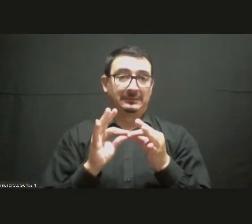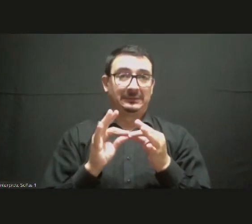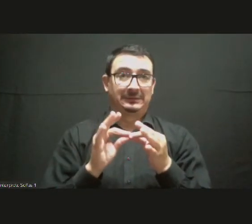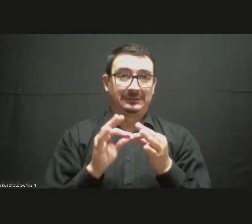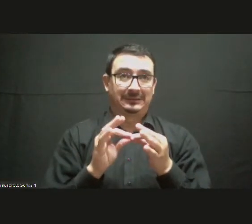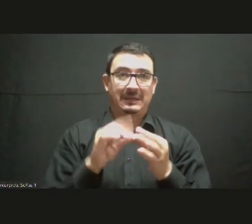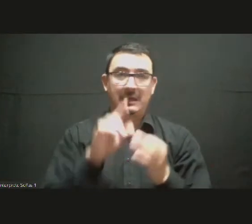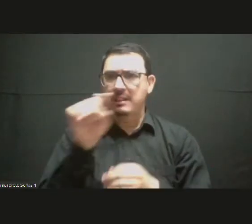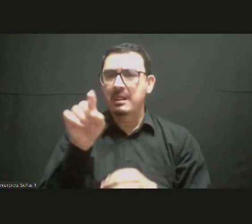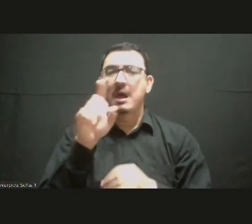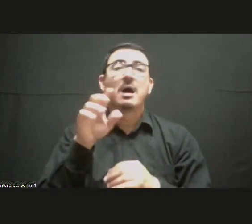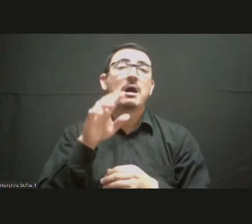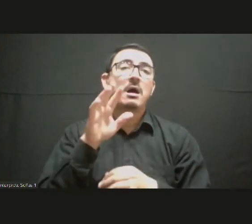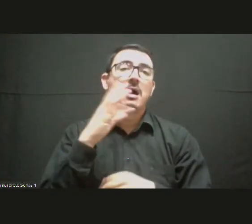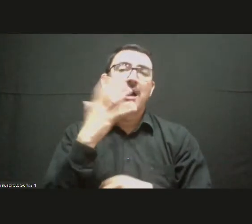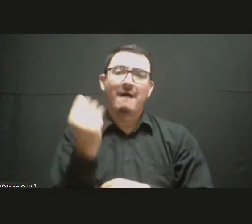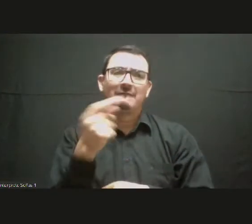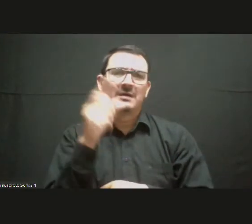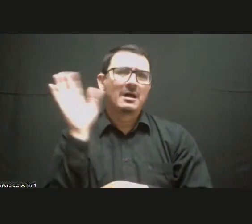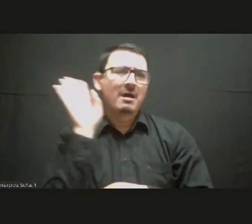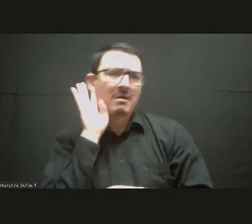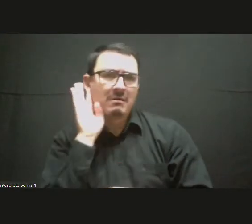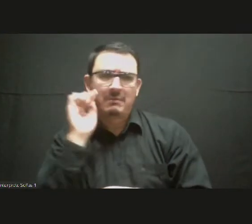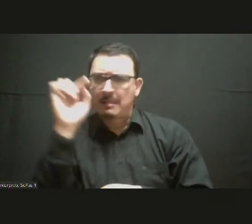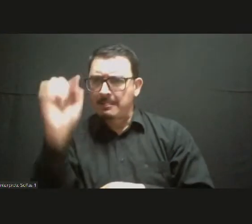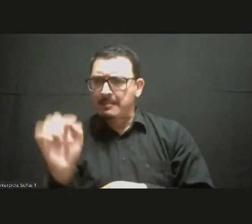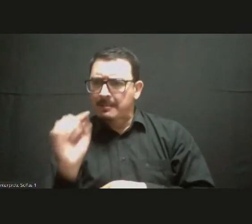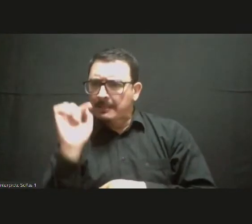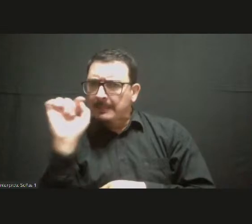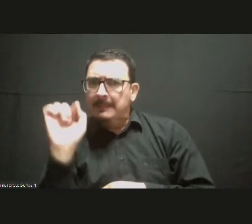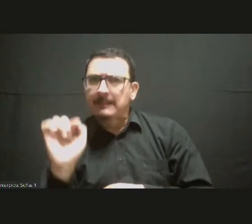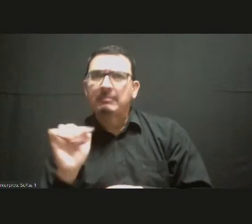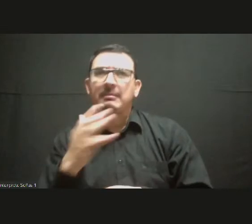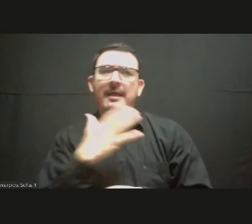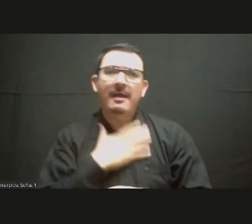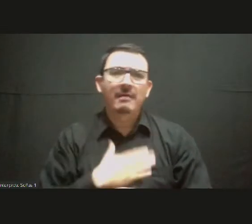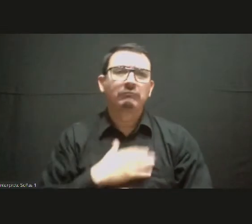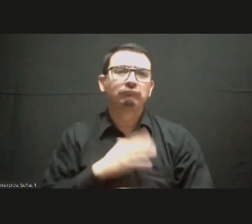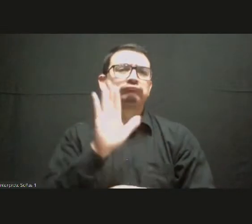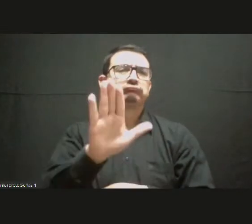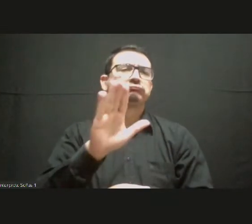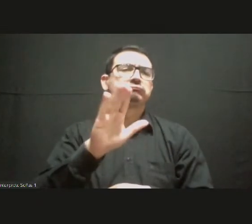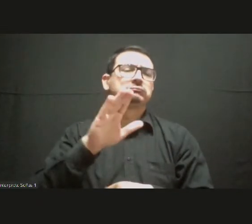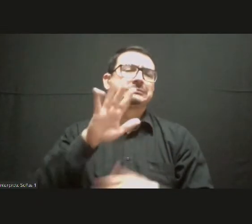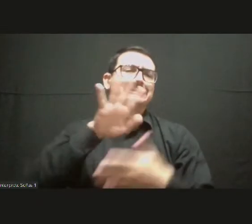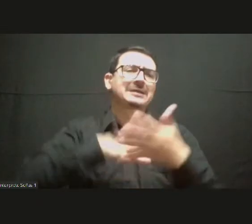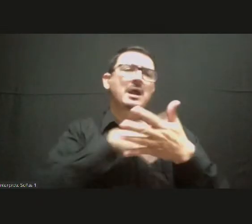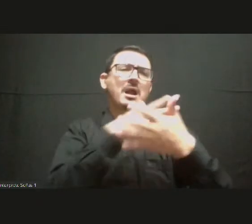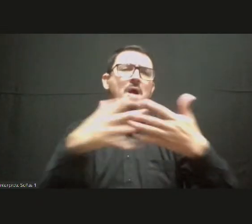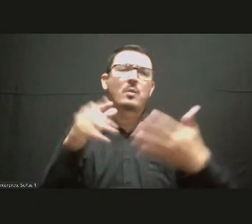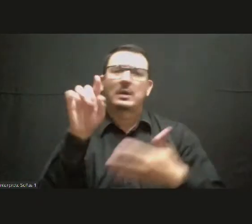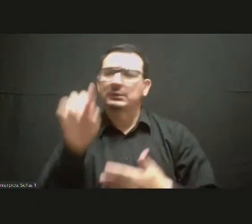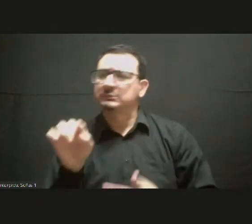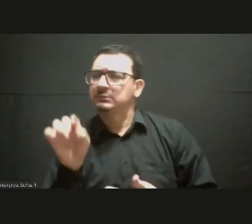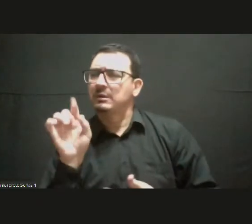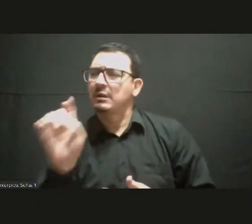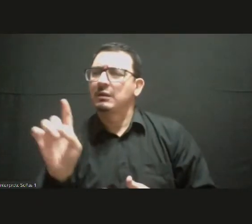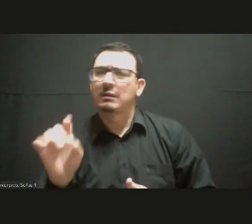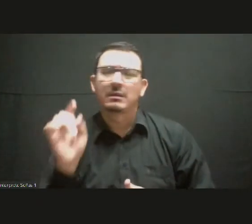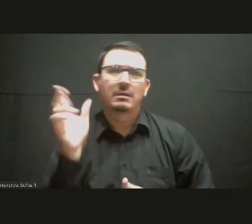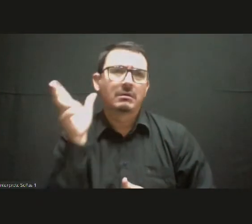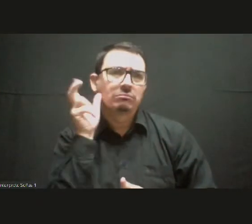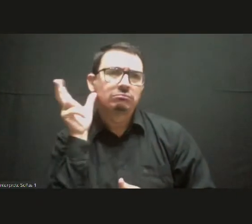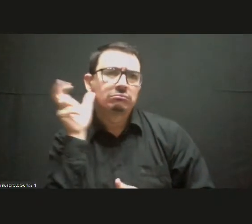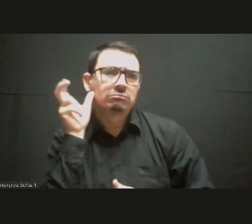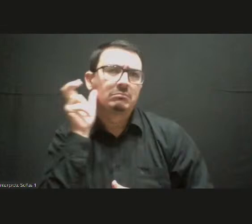interpretation, where you can both listen to this session in either English or Spanish. Okay, now we move